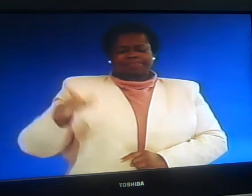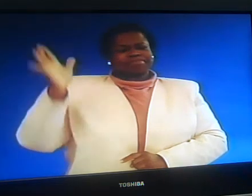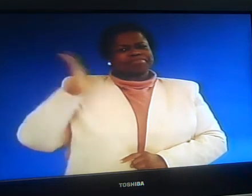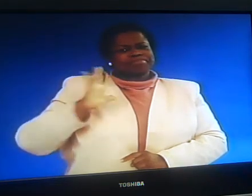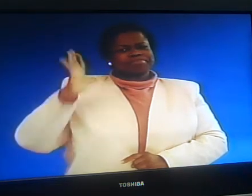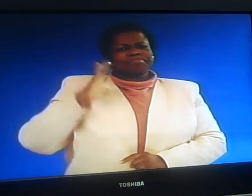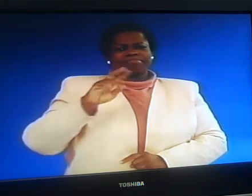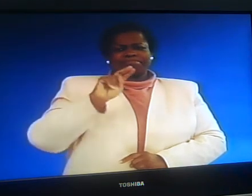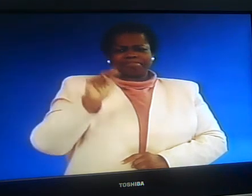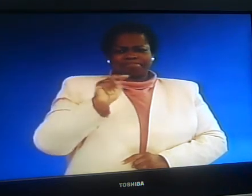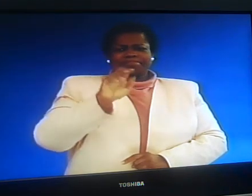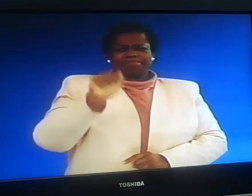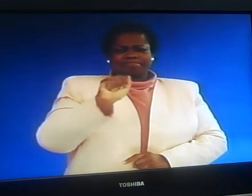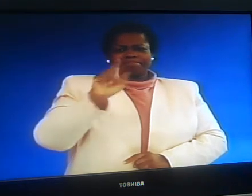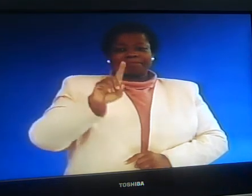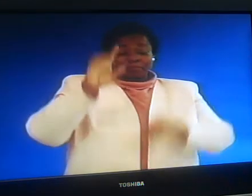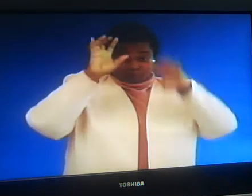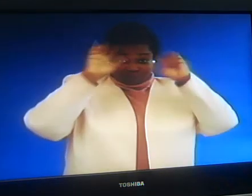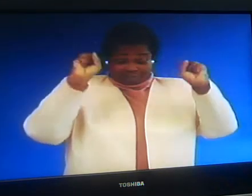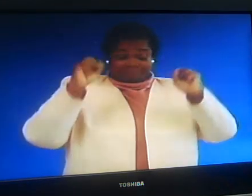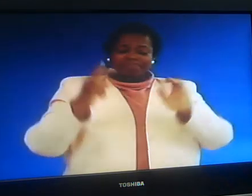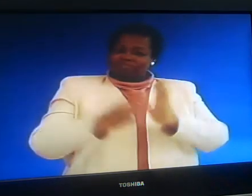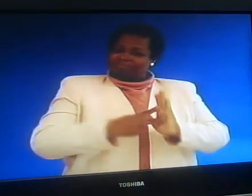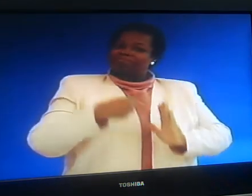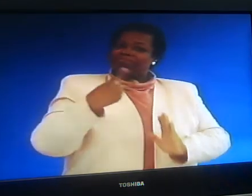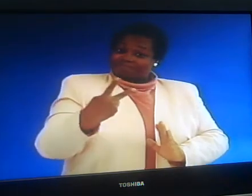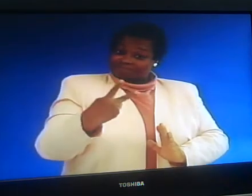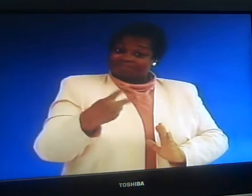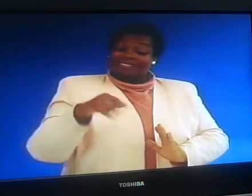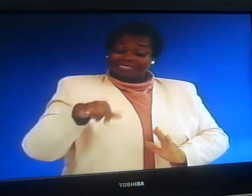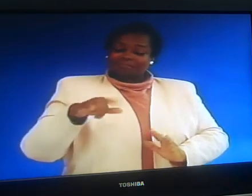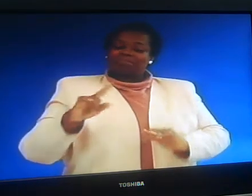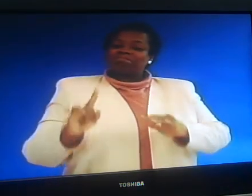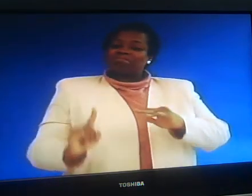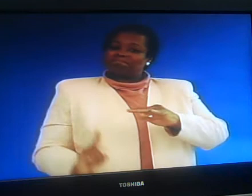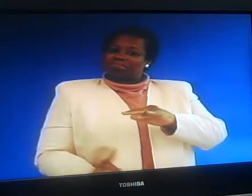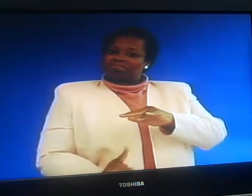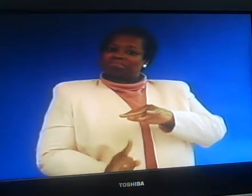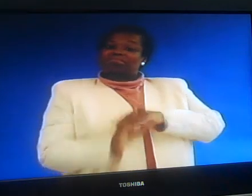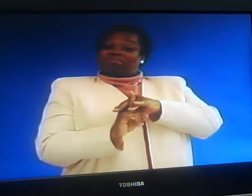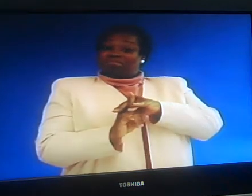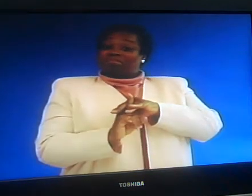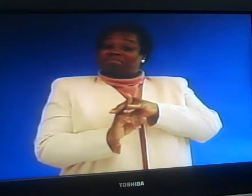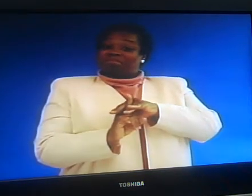And then there was a deaf man, George Vedix. He was a president for the NAD twice.